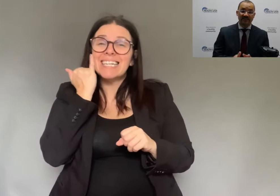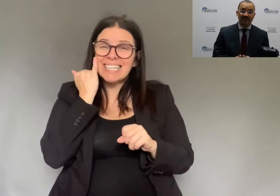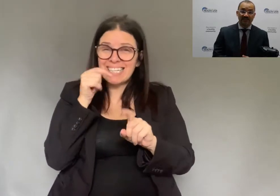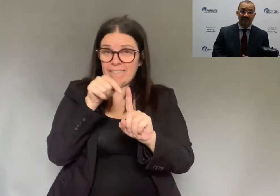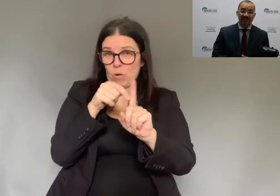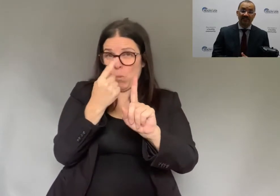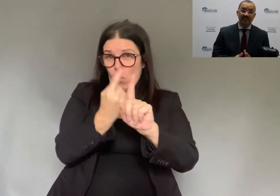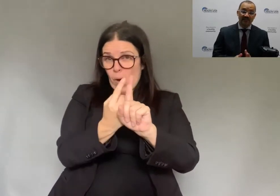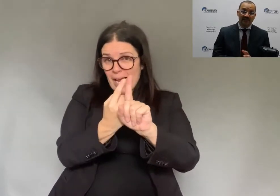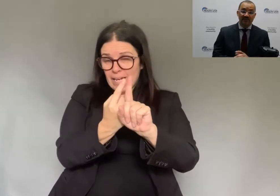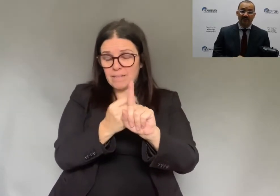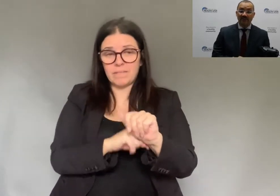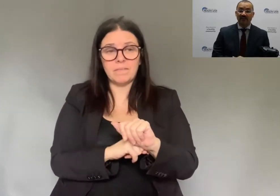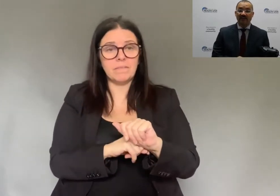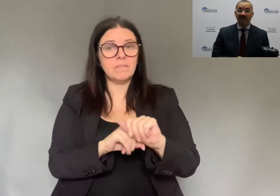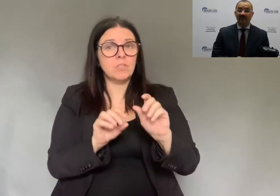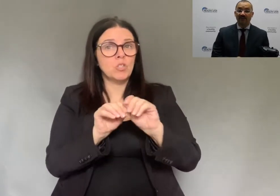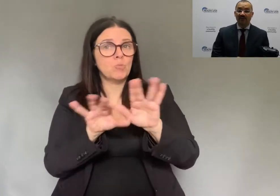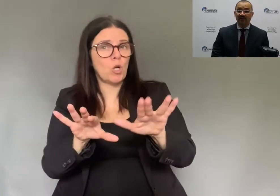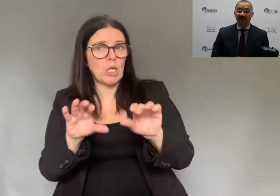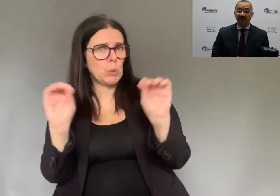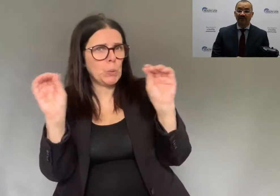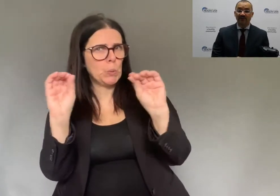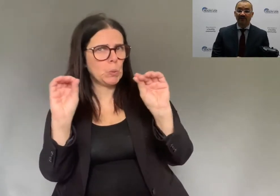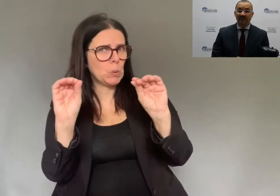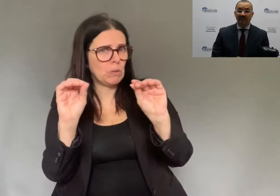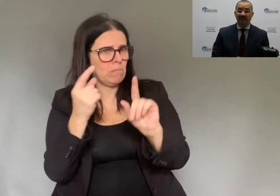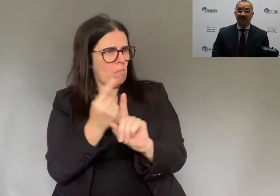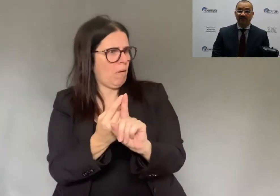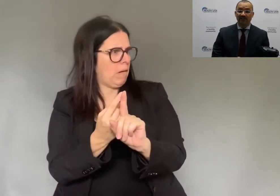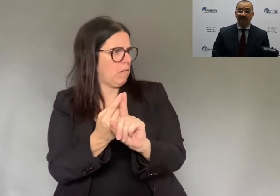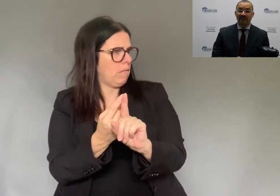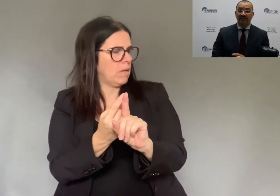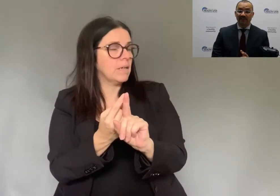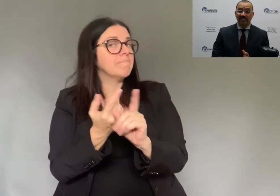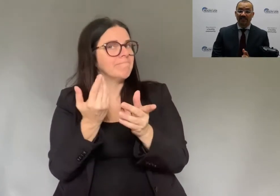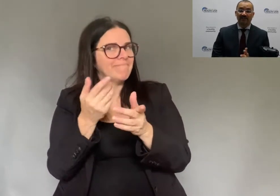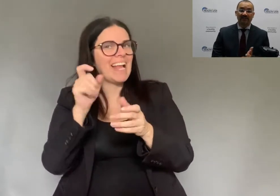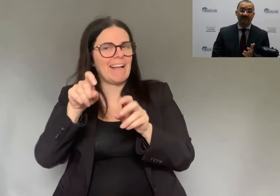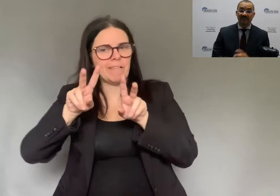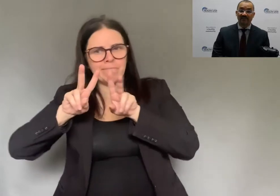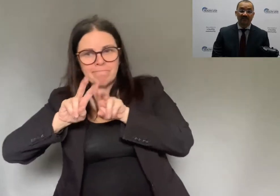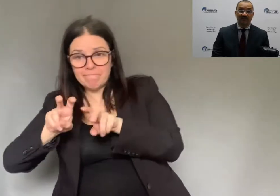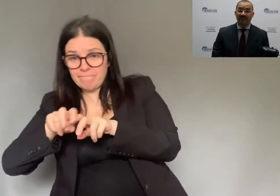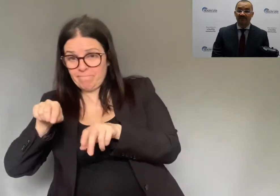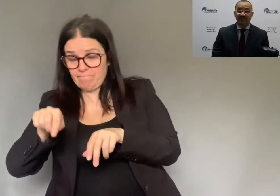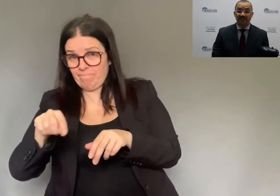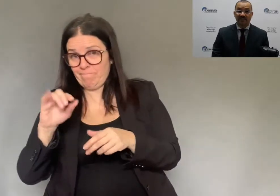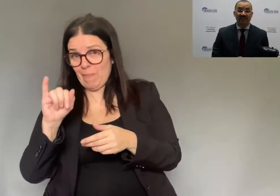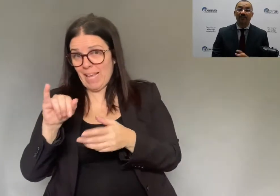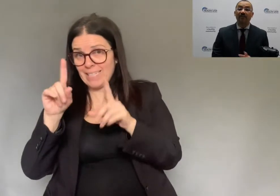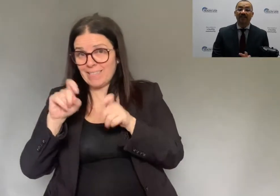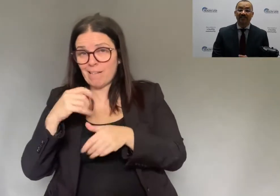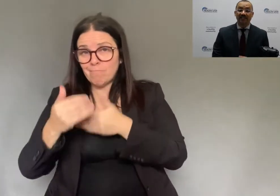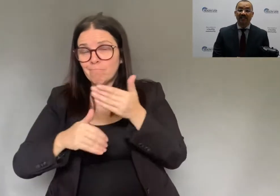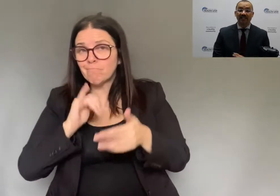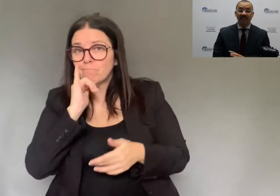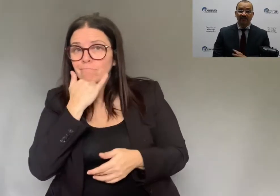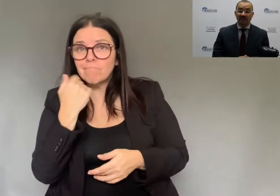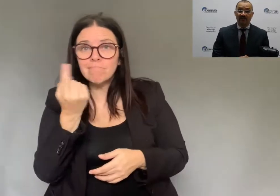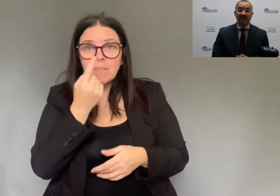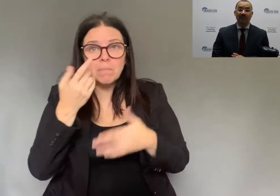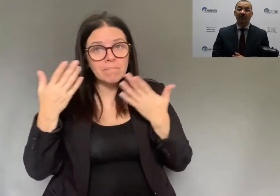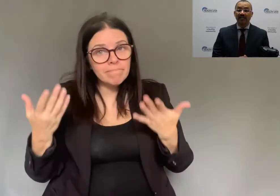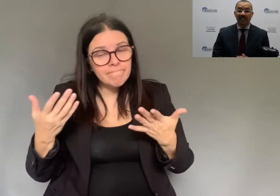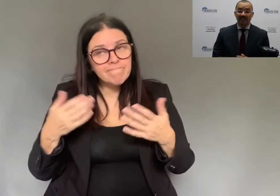case was isolated, we may have to look into the case of maybe it could be a false positive, but we're not there yet.